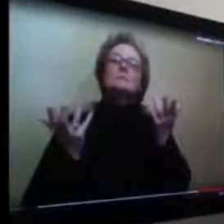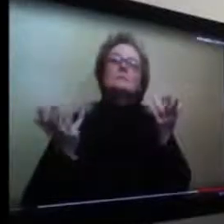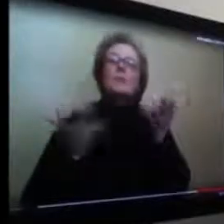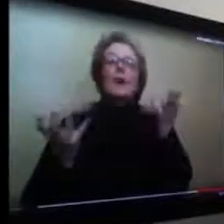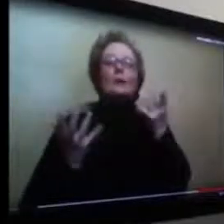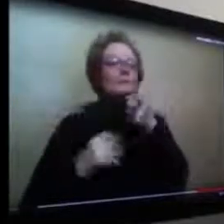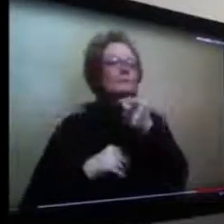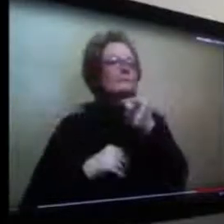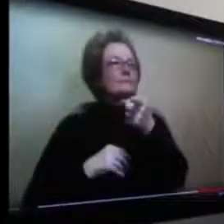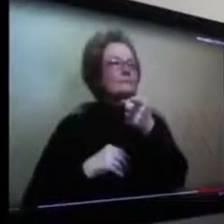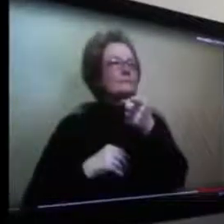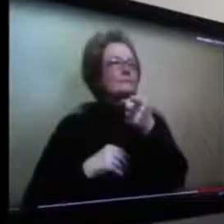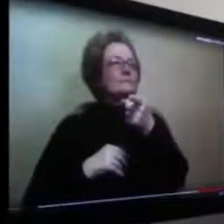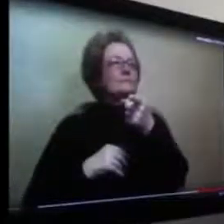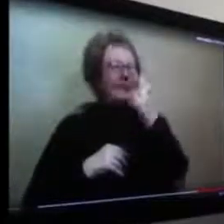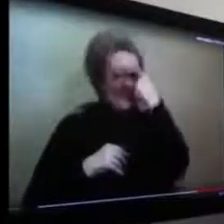Now this step means that